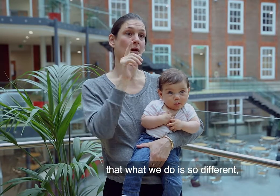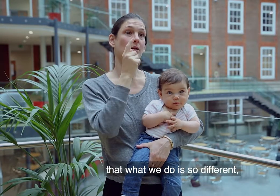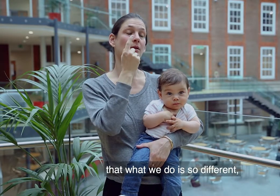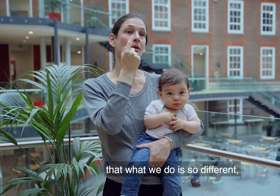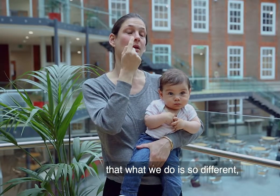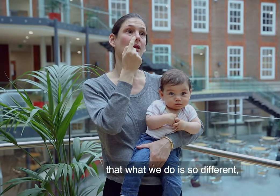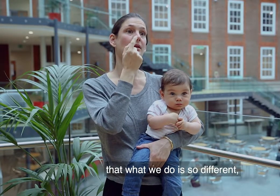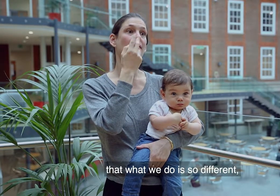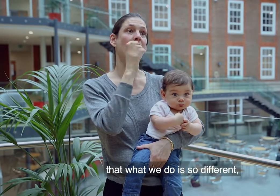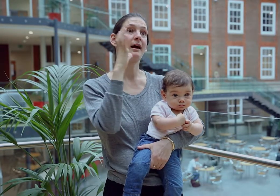so different.